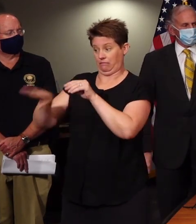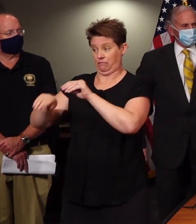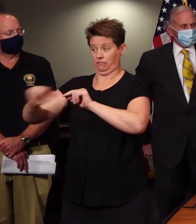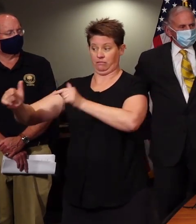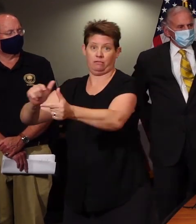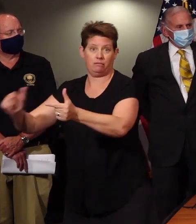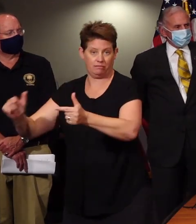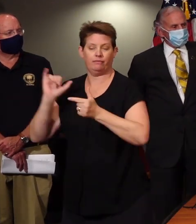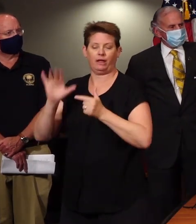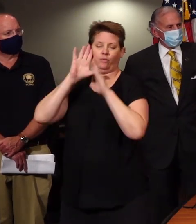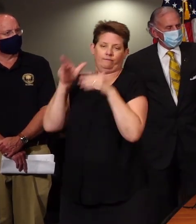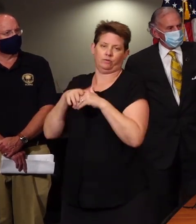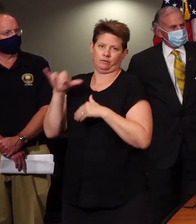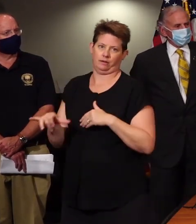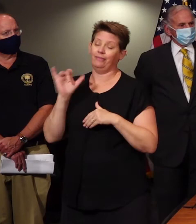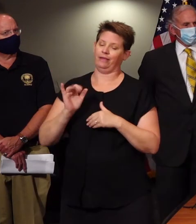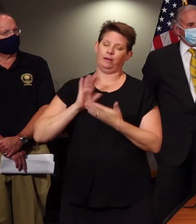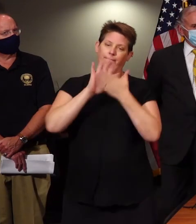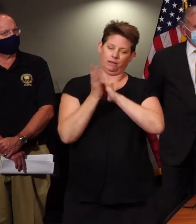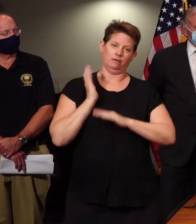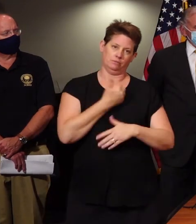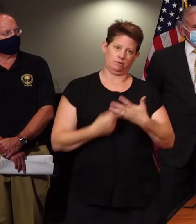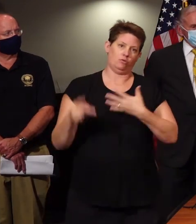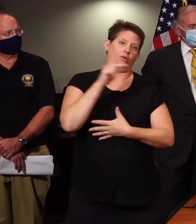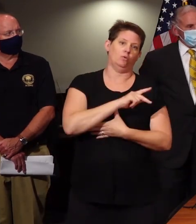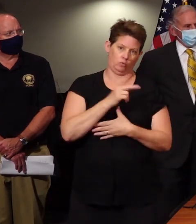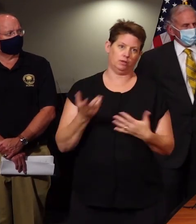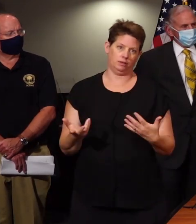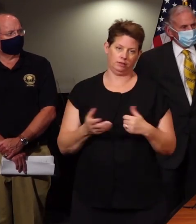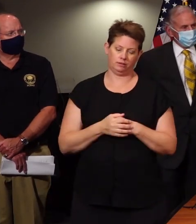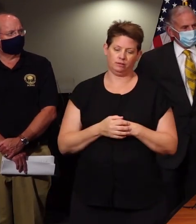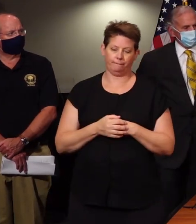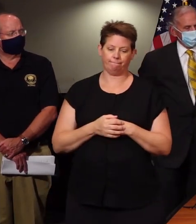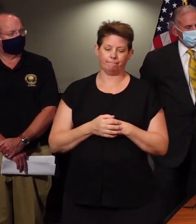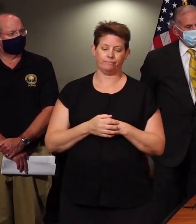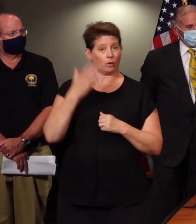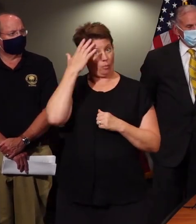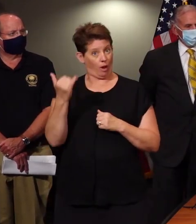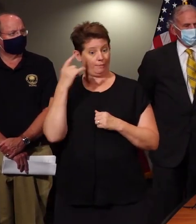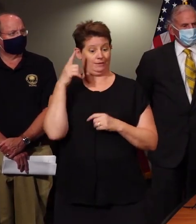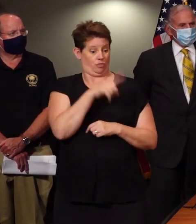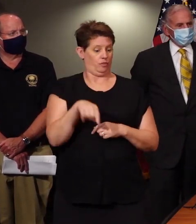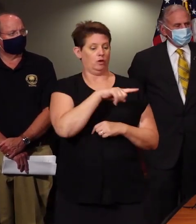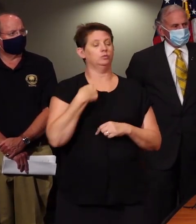population. Those will have to be our priority, because those are settings where we can do containment